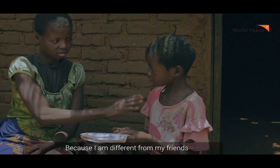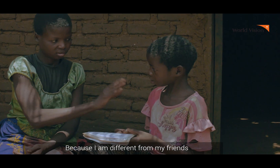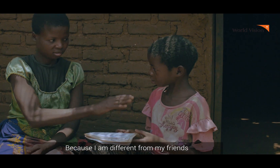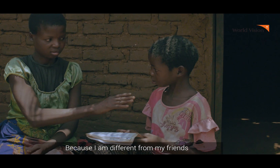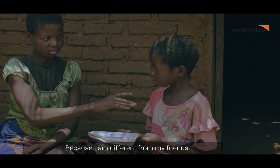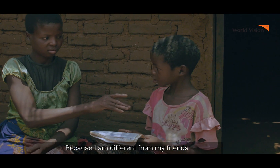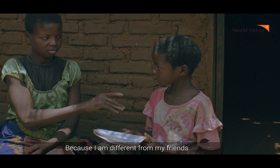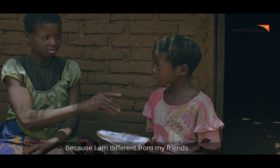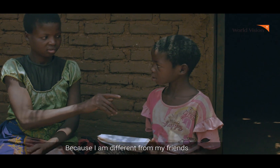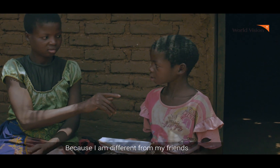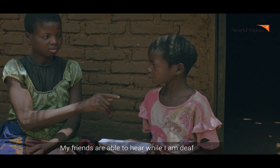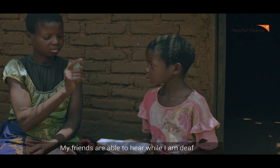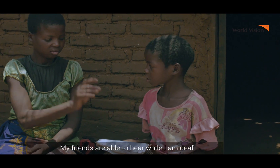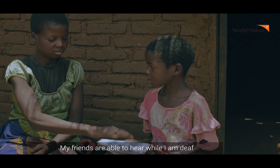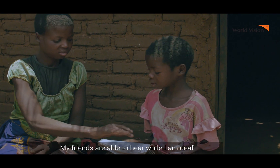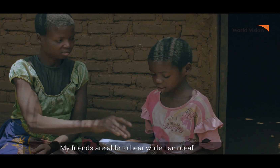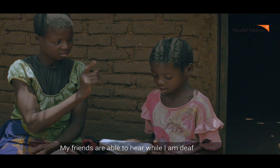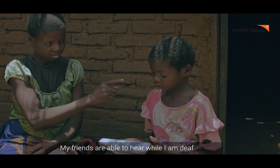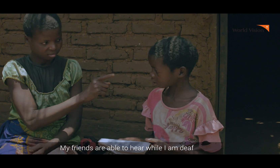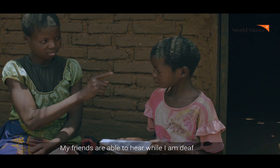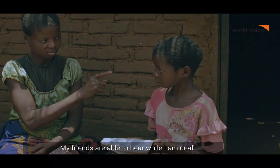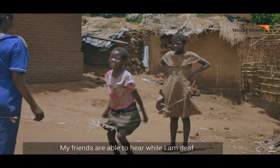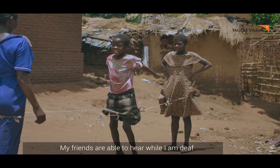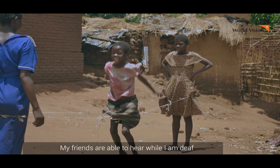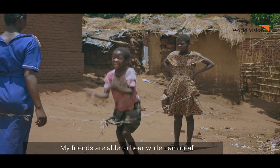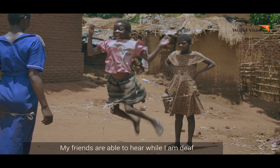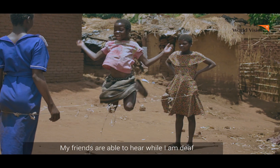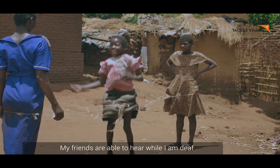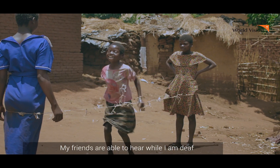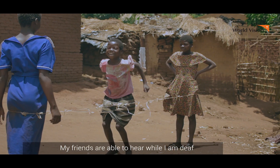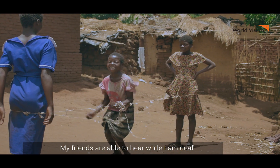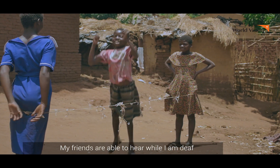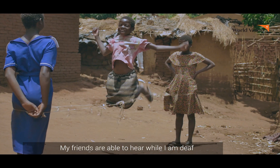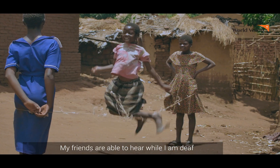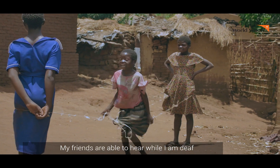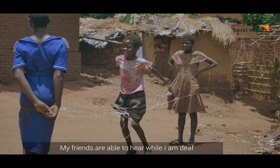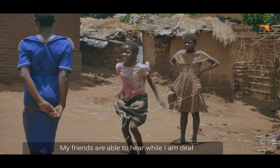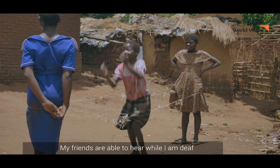for Fanan, and Zanga, Amava, Pamene in Cindy and Cindy Woof.